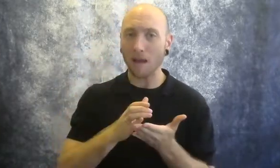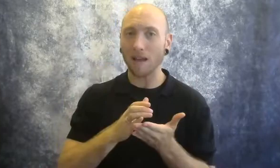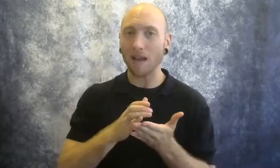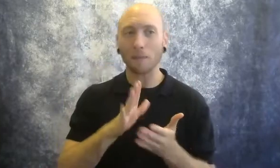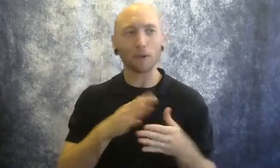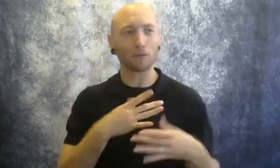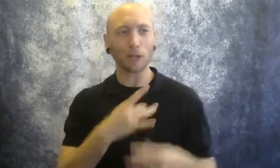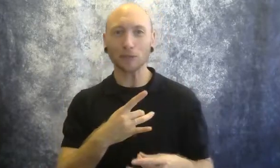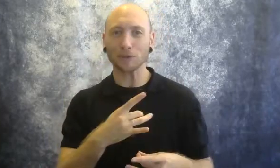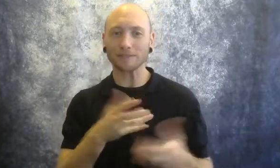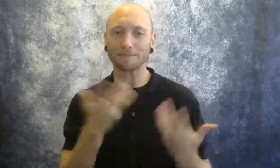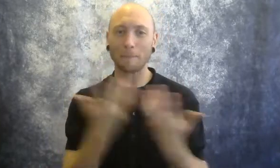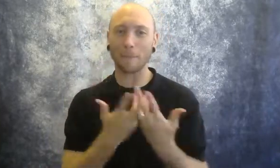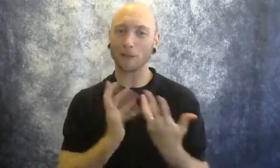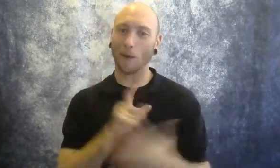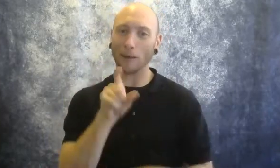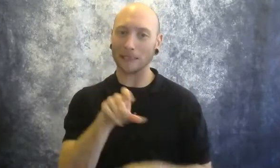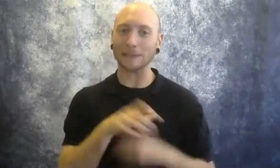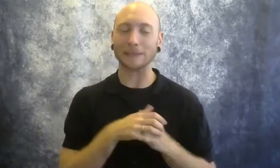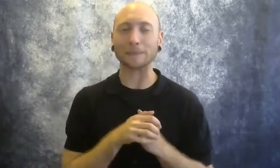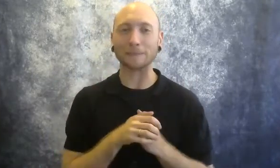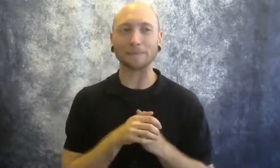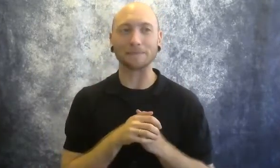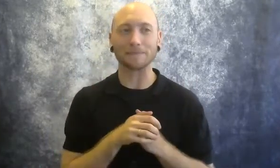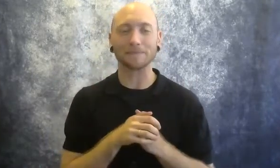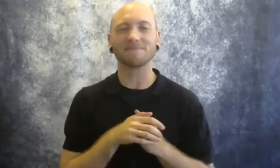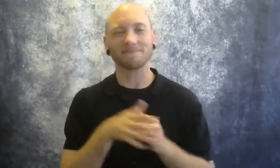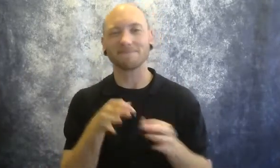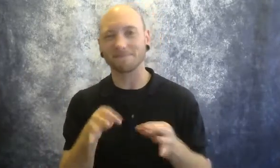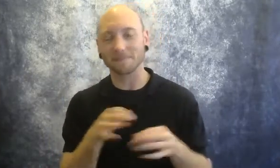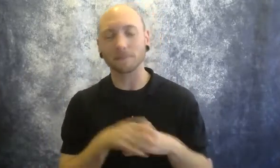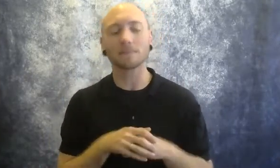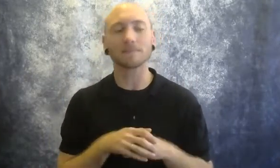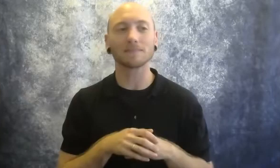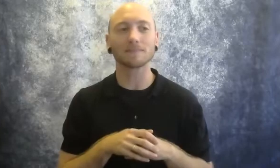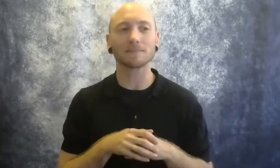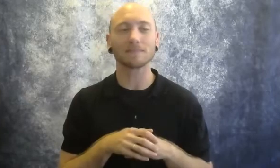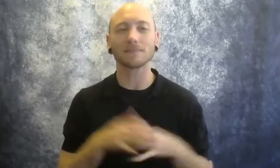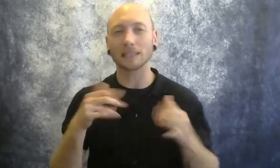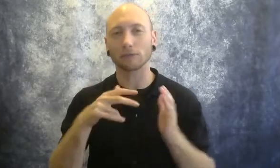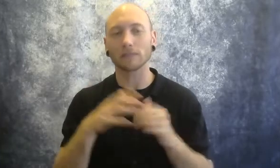only because of the amount, but because your interests so closely corresponded to the needs here. Let me